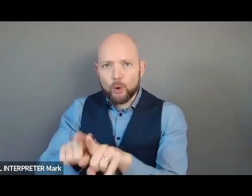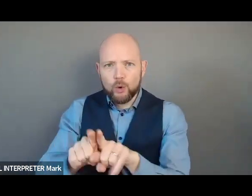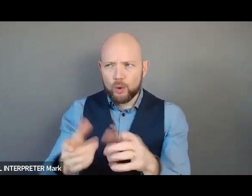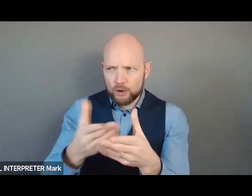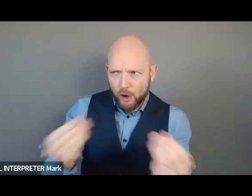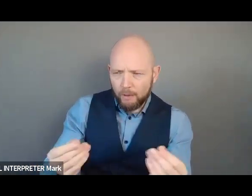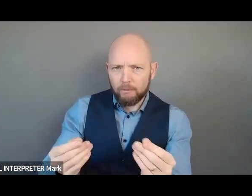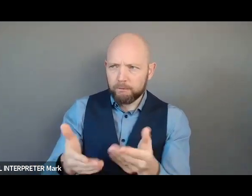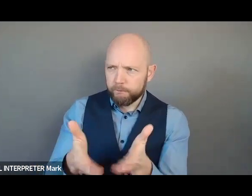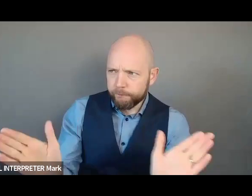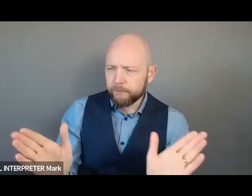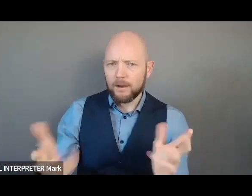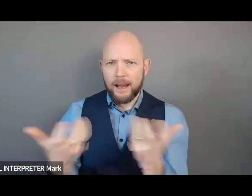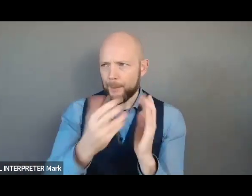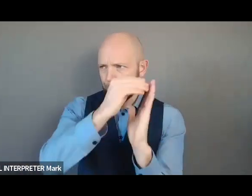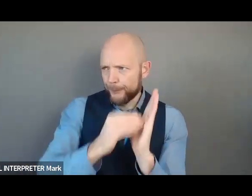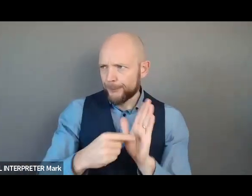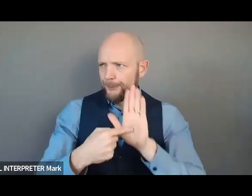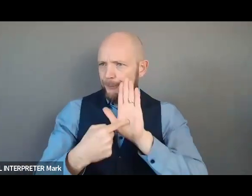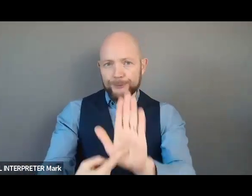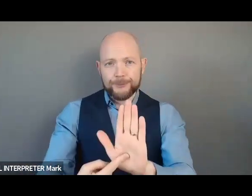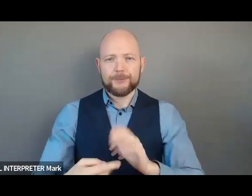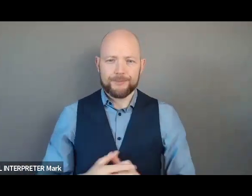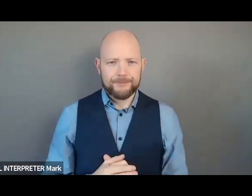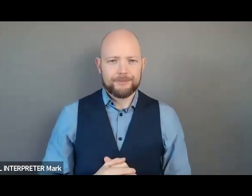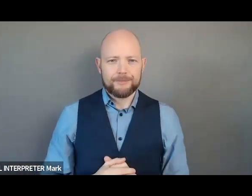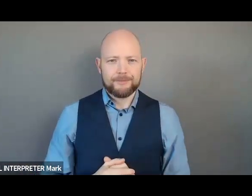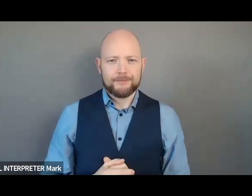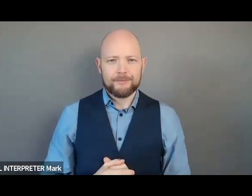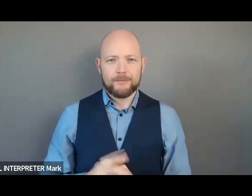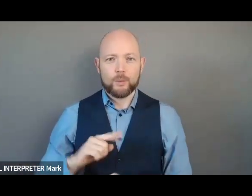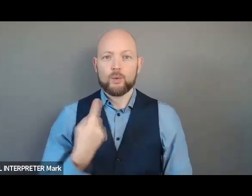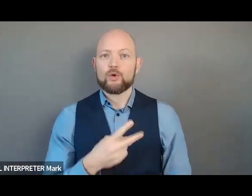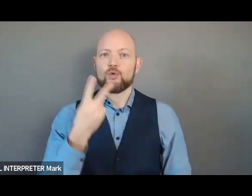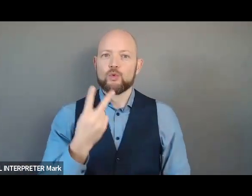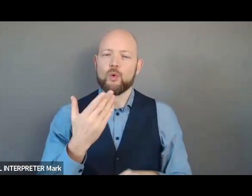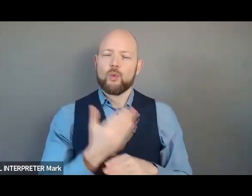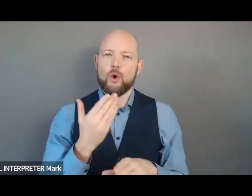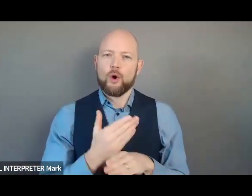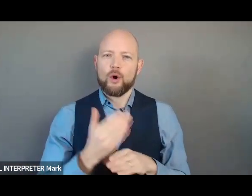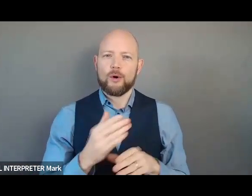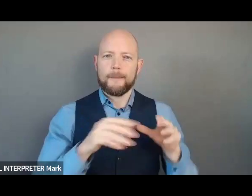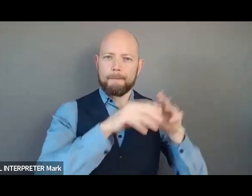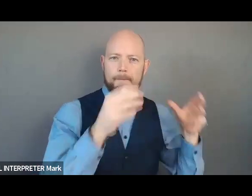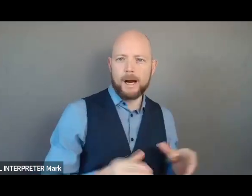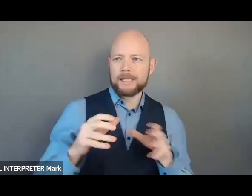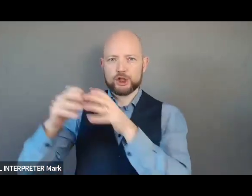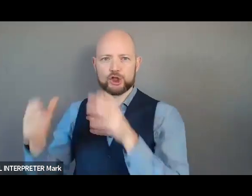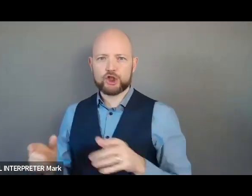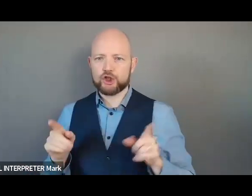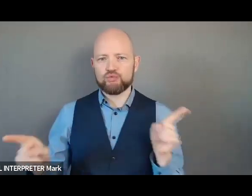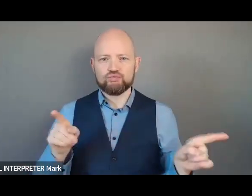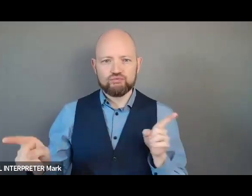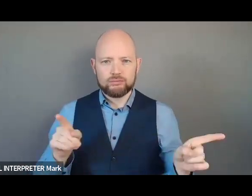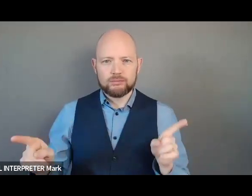enhance their research capacity opportunities. So in 2 work packages, we designed a qualitative